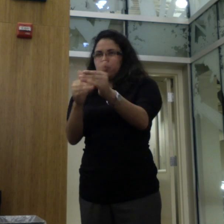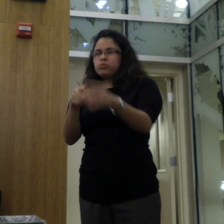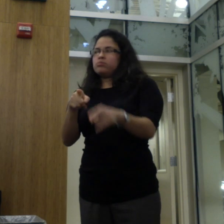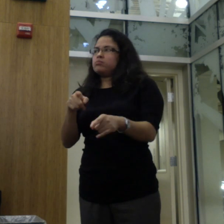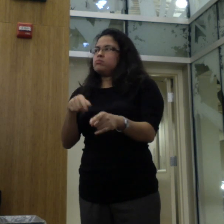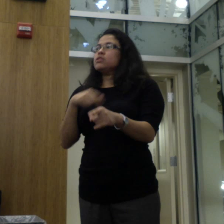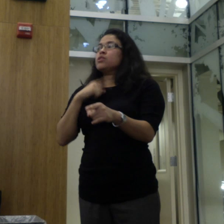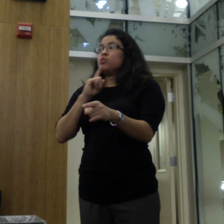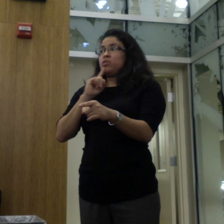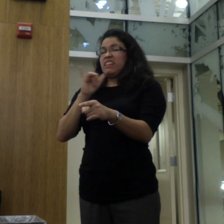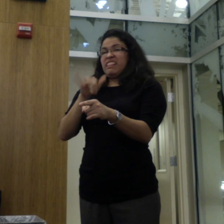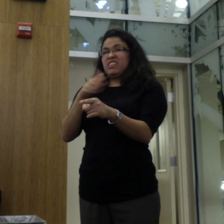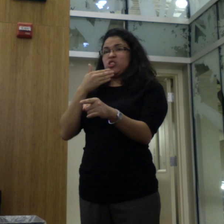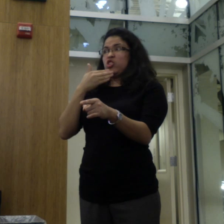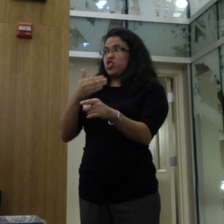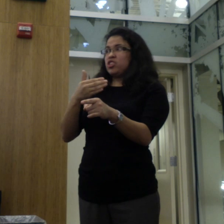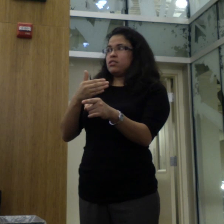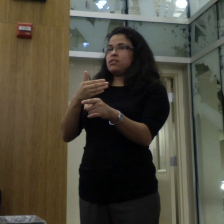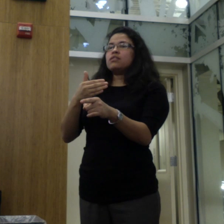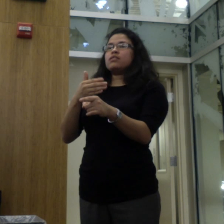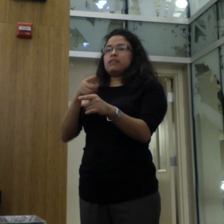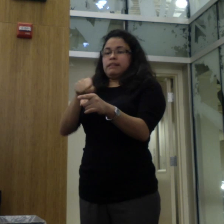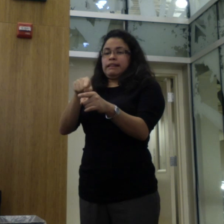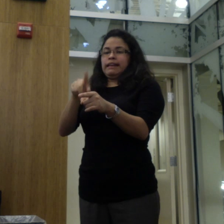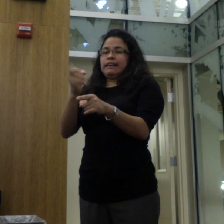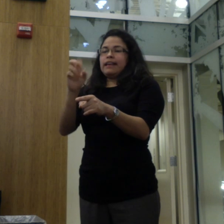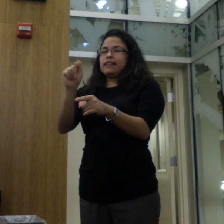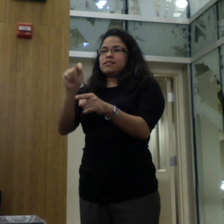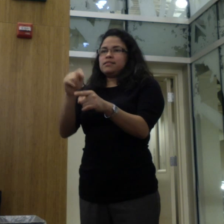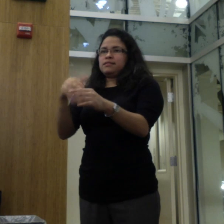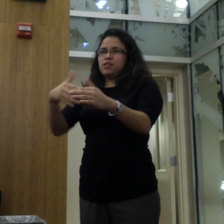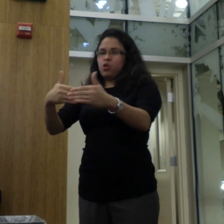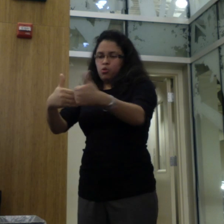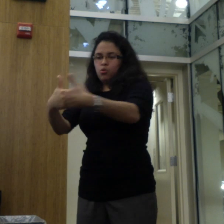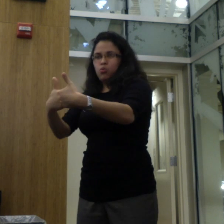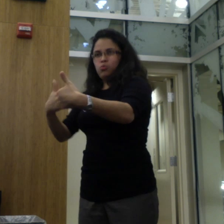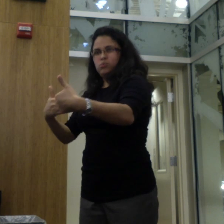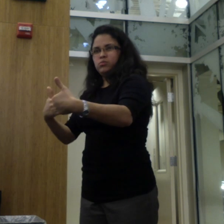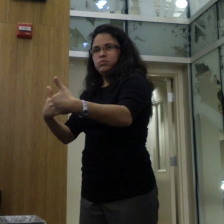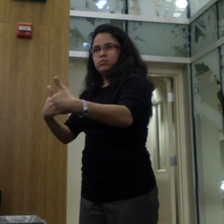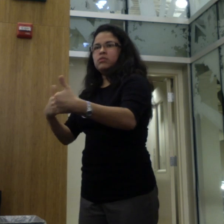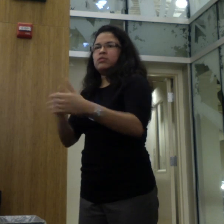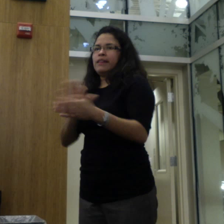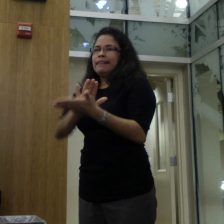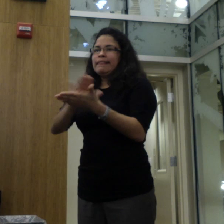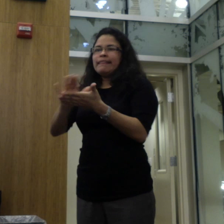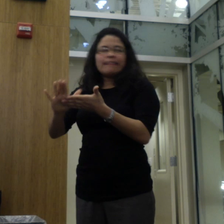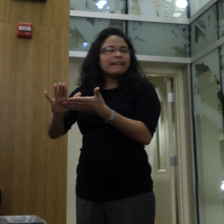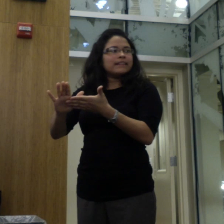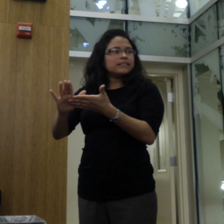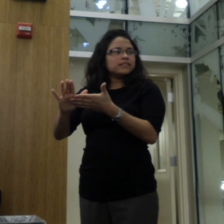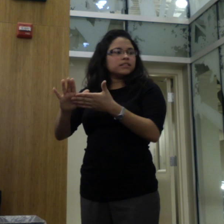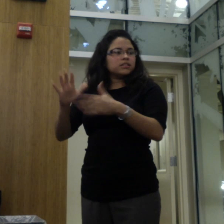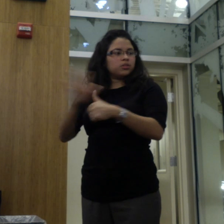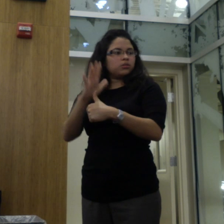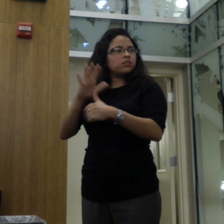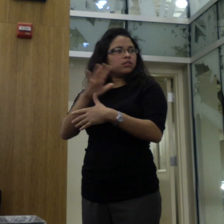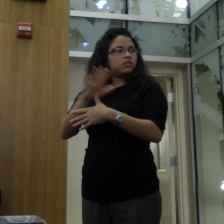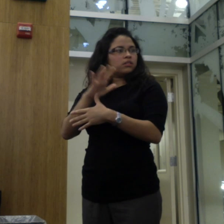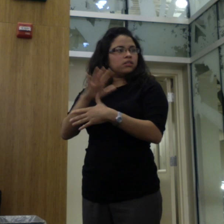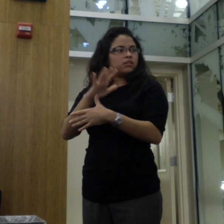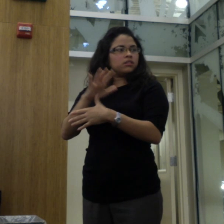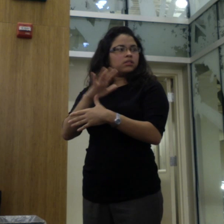is away from the primary area of the house, which makes it really nice. So that person, if they are sick, they've